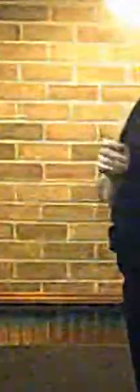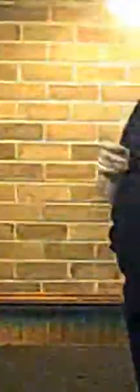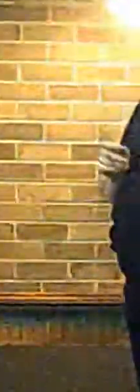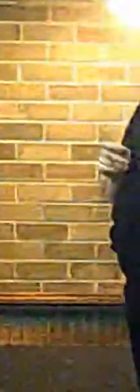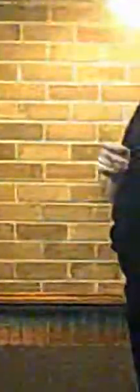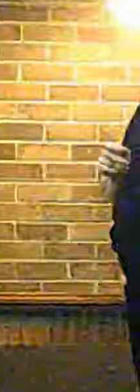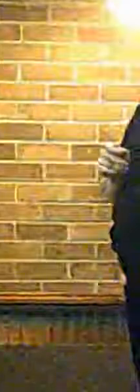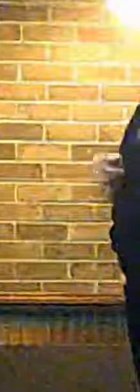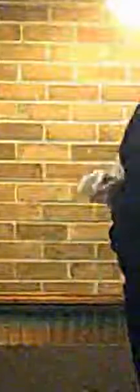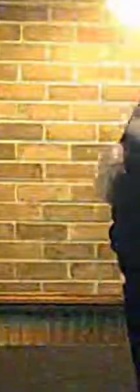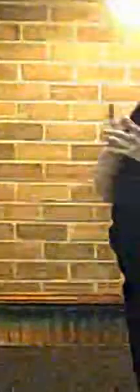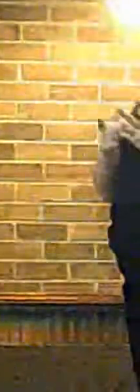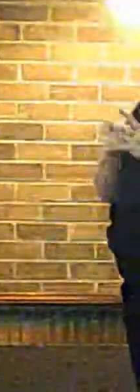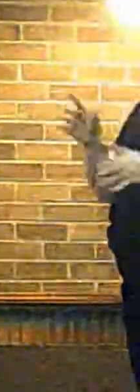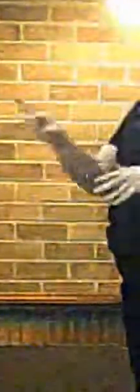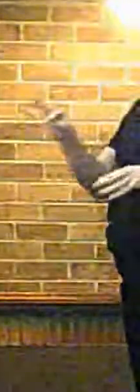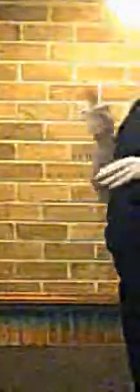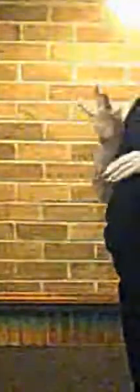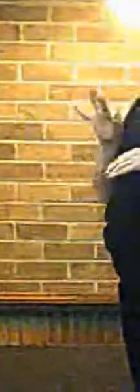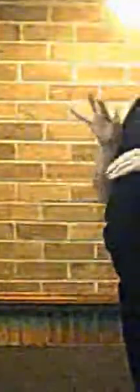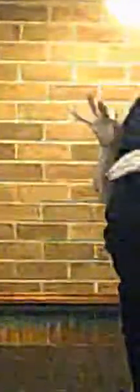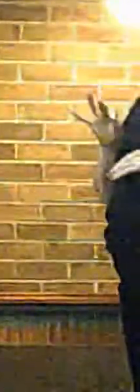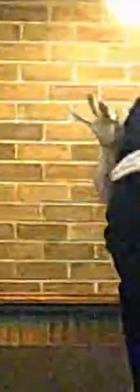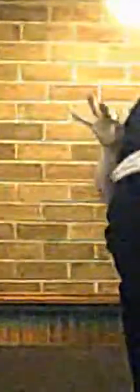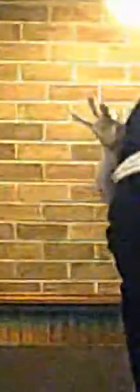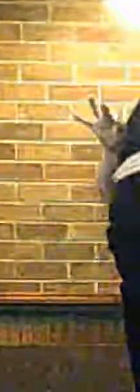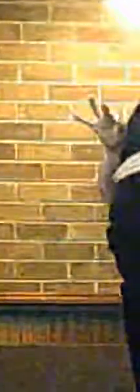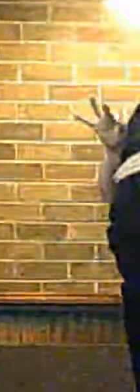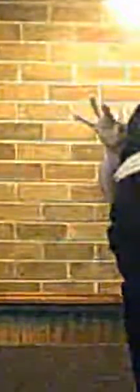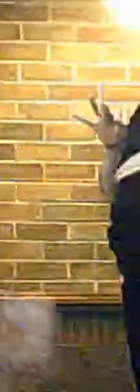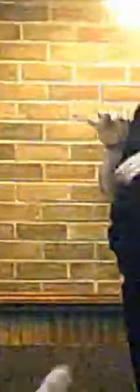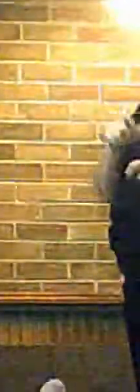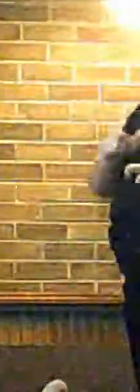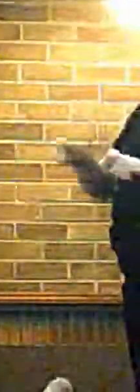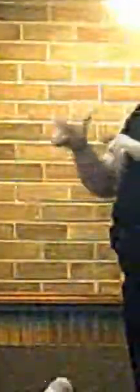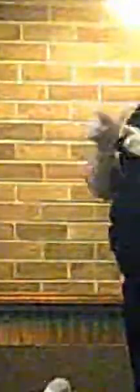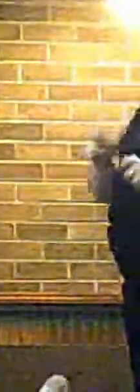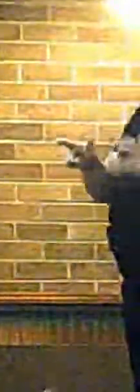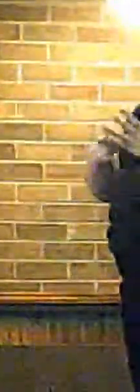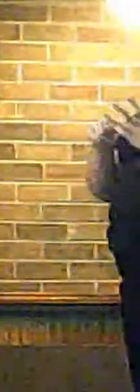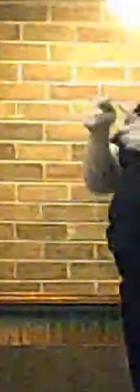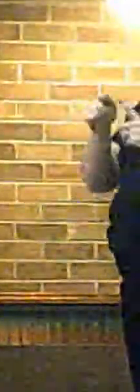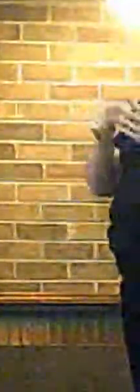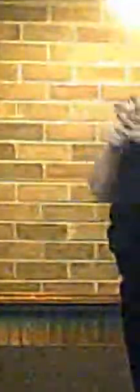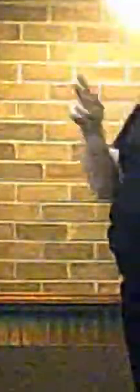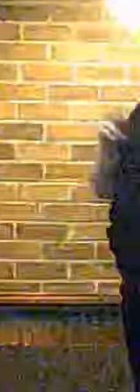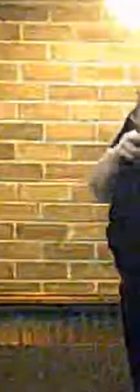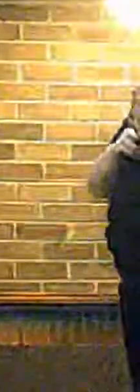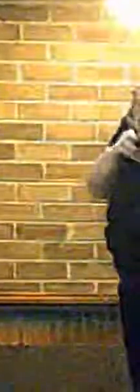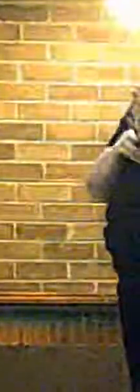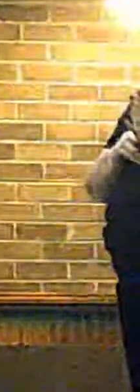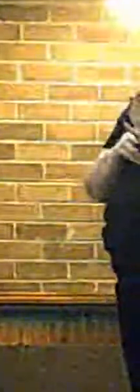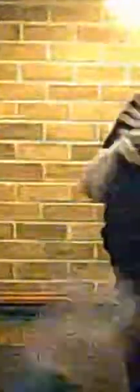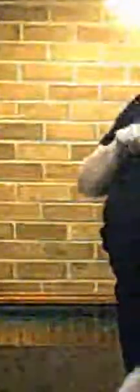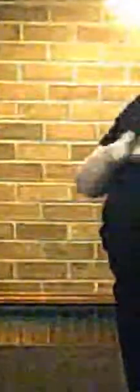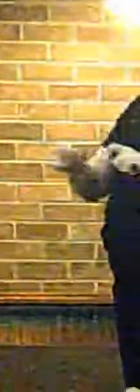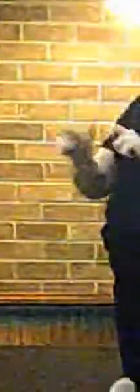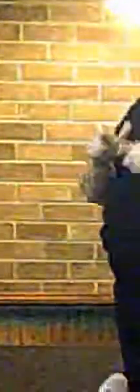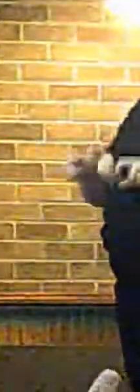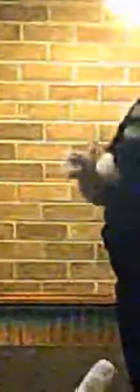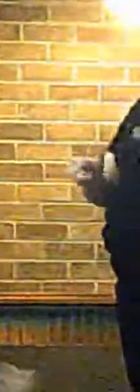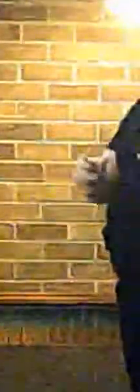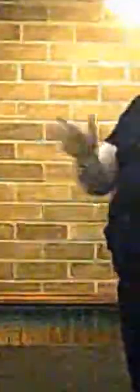the other option, which is to actually maintain the station at Upton and close West Kirby. Now that was what that's what your report